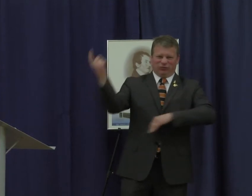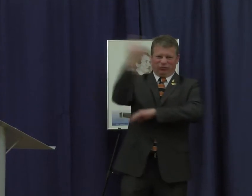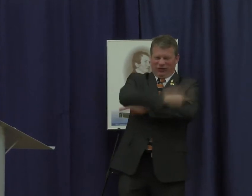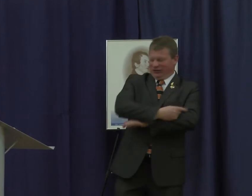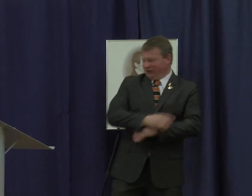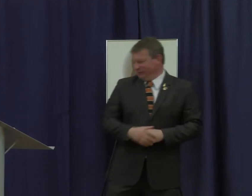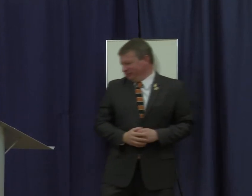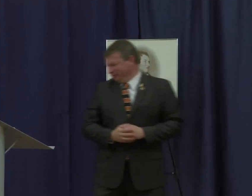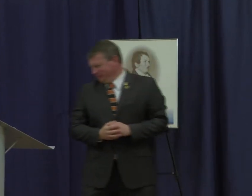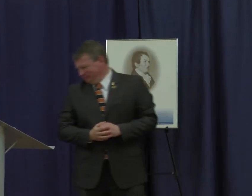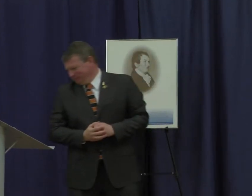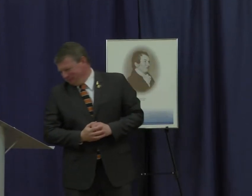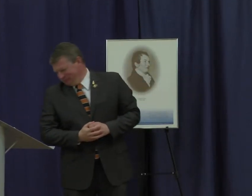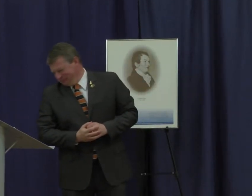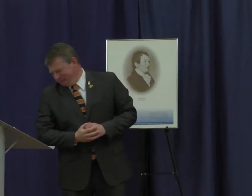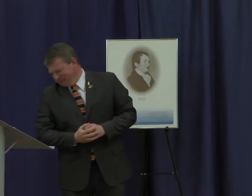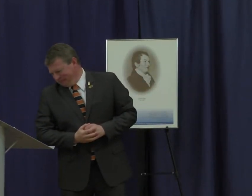I'm telling you today.